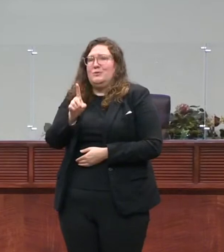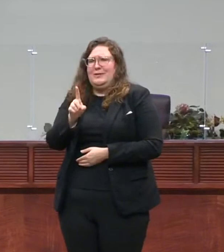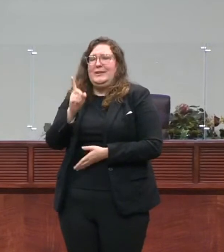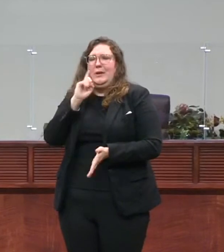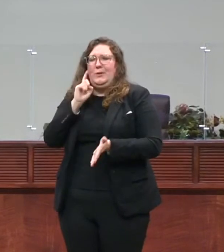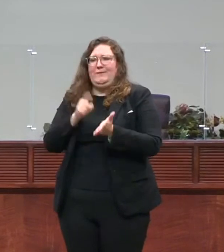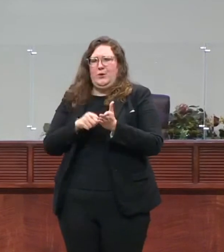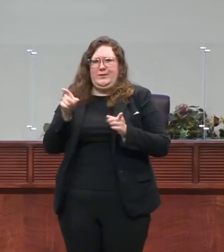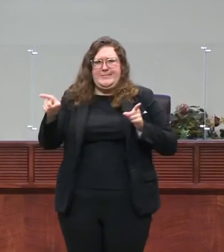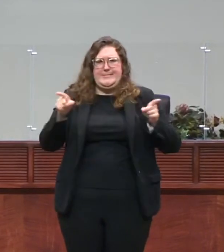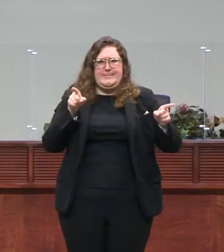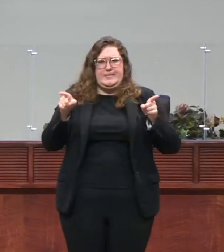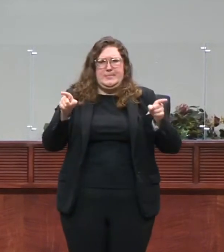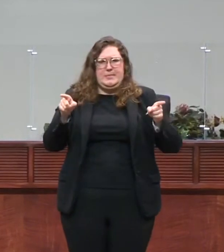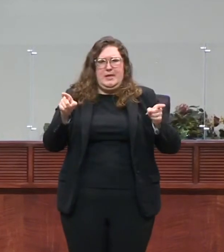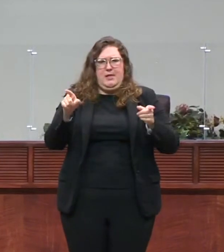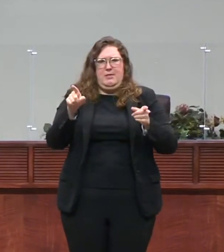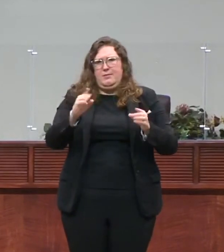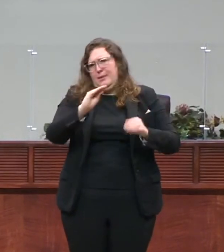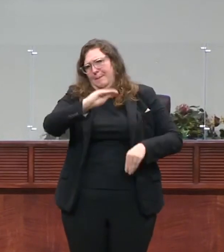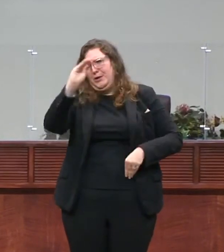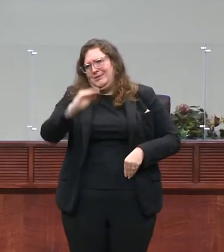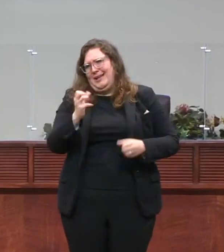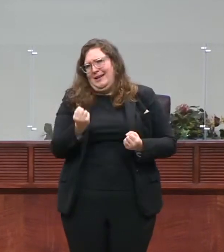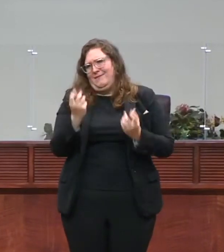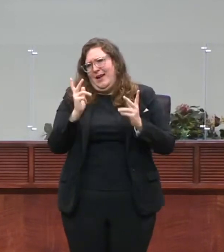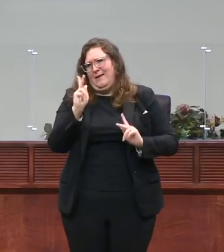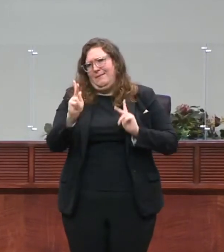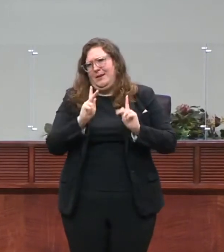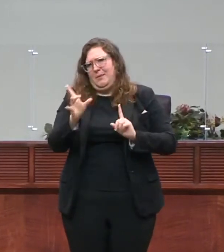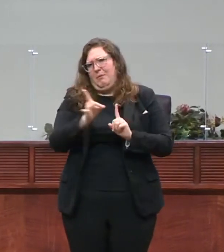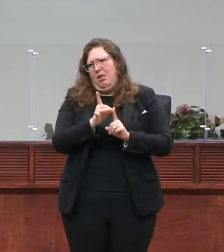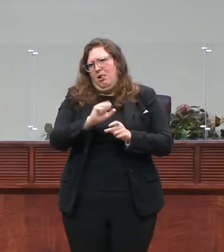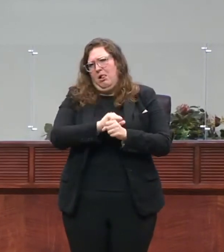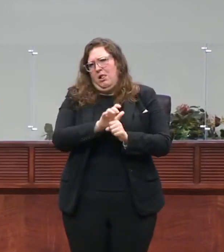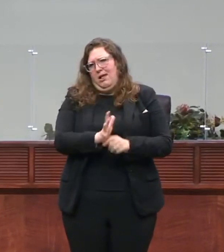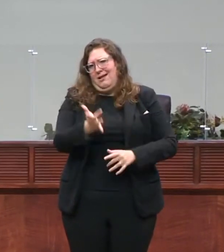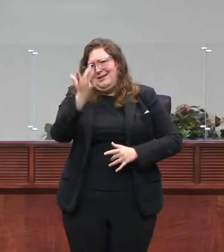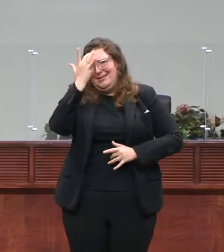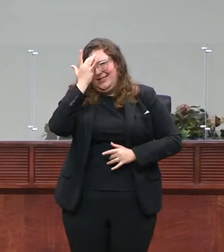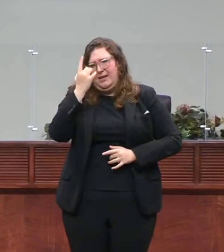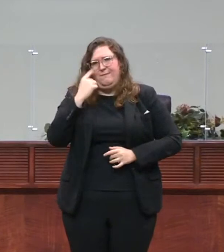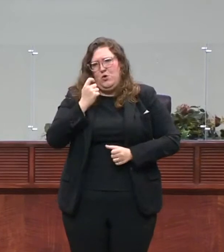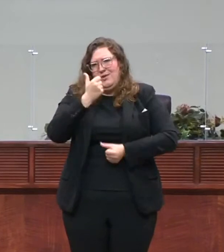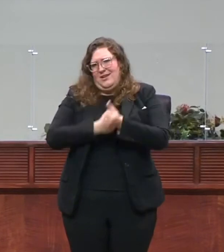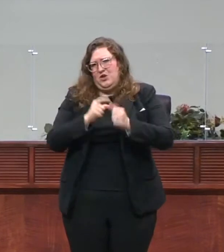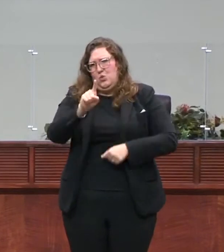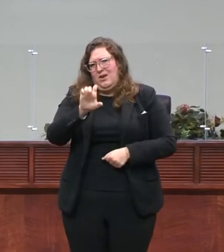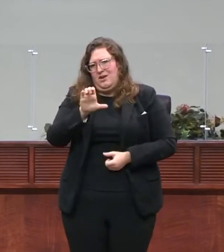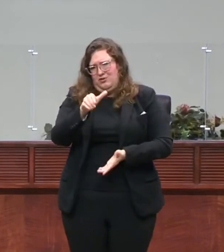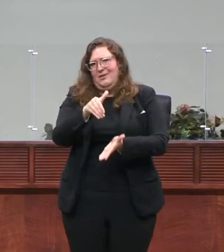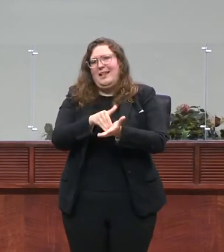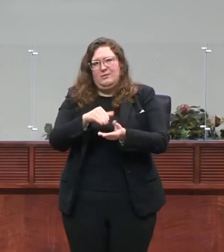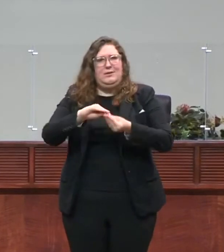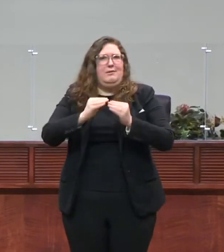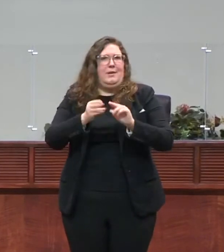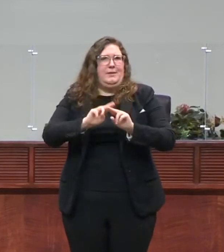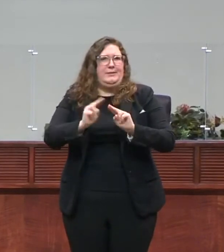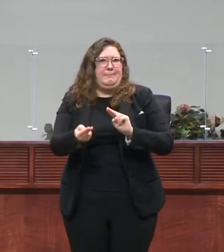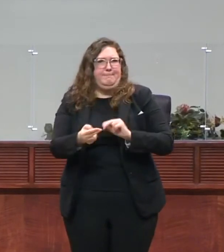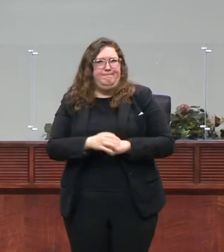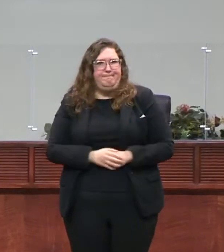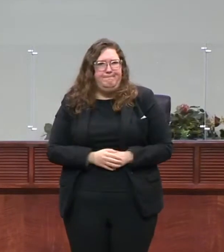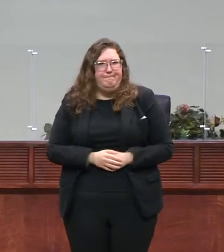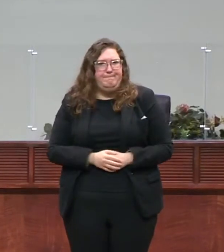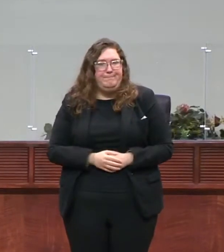the positivity rate as well as the number of cases per 100,000. Yesterday, although Sundays